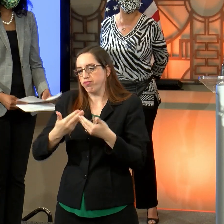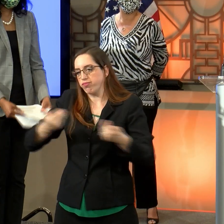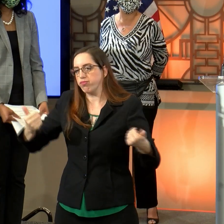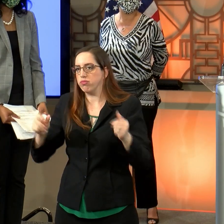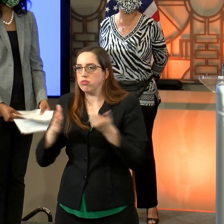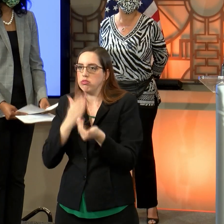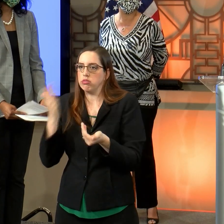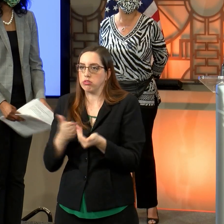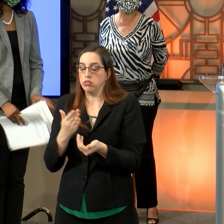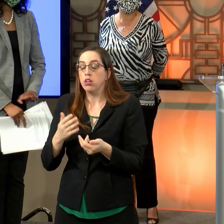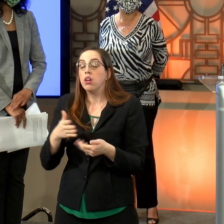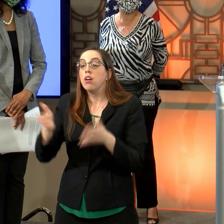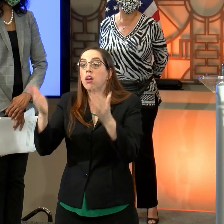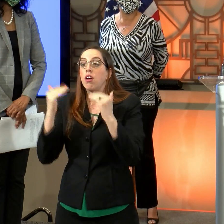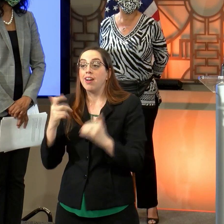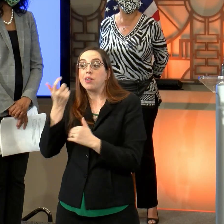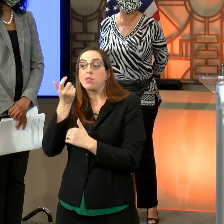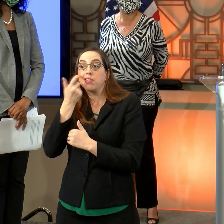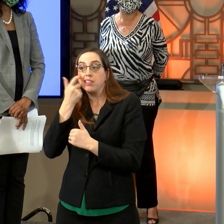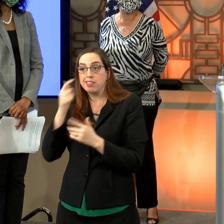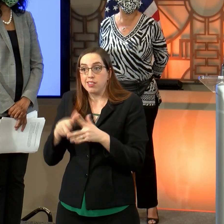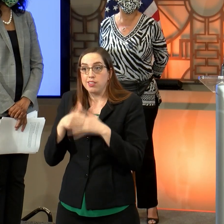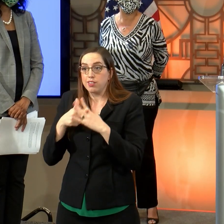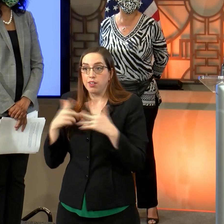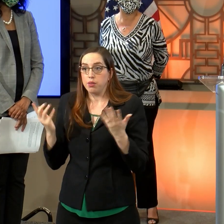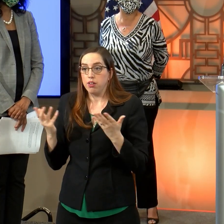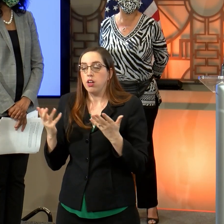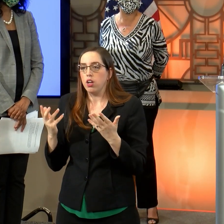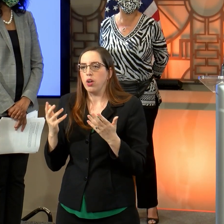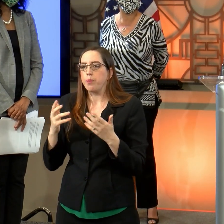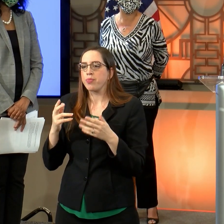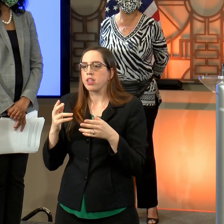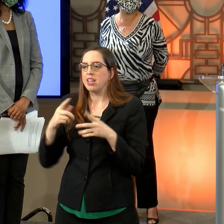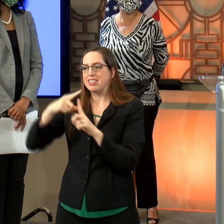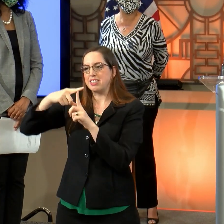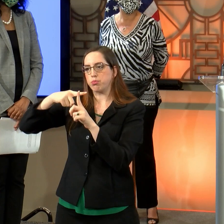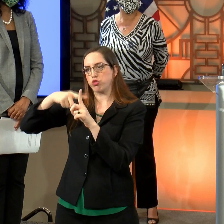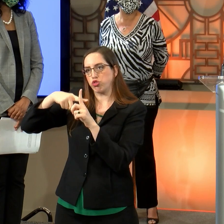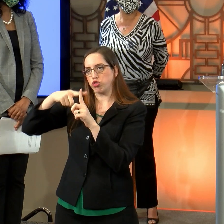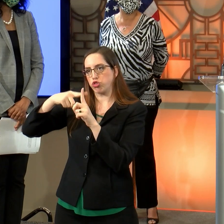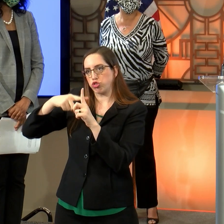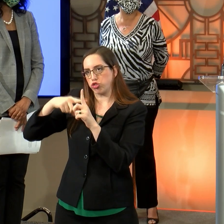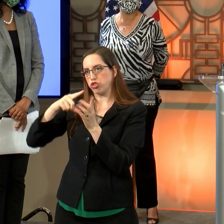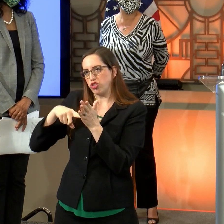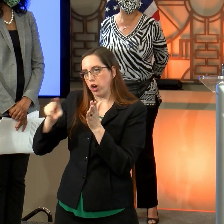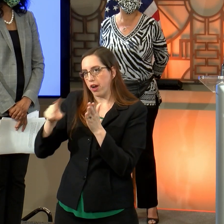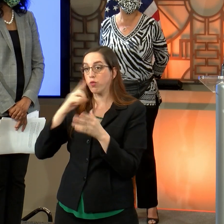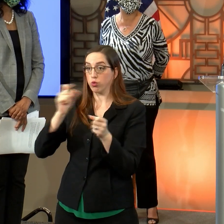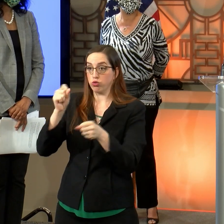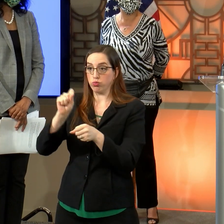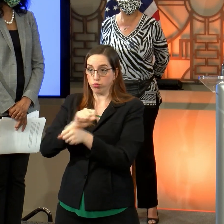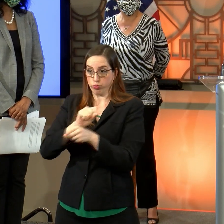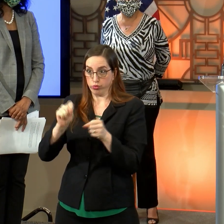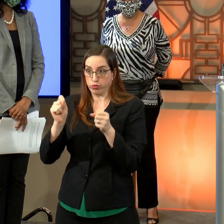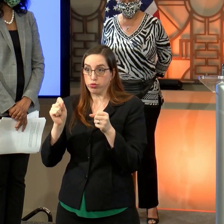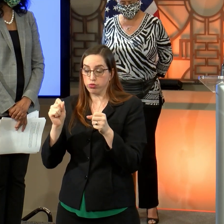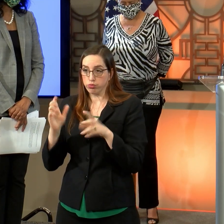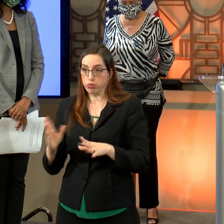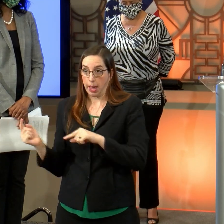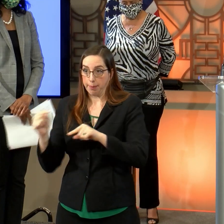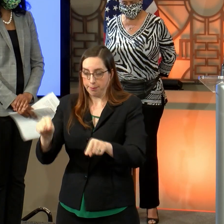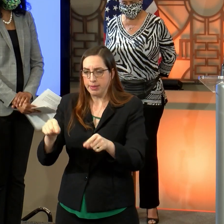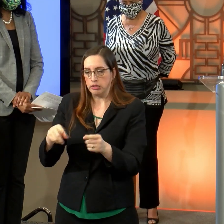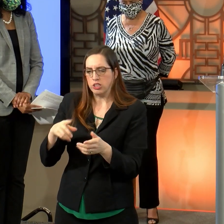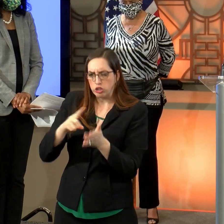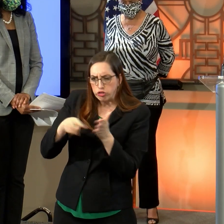now recently we've began implementing temperature checks for employees that are coming to work as